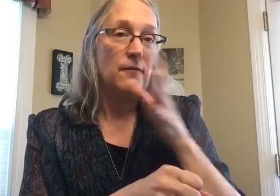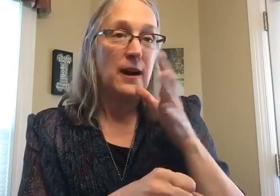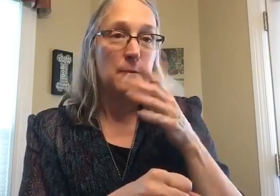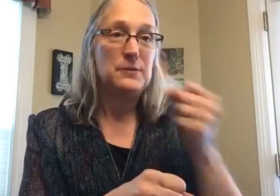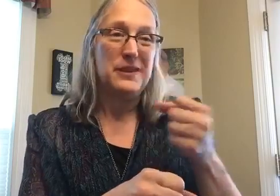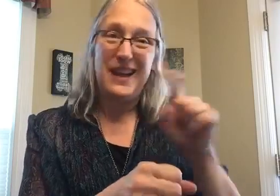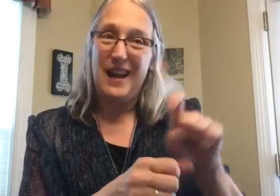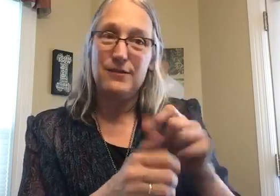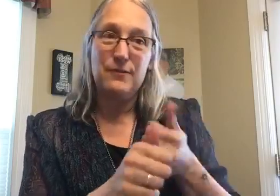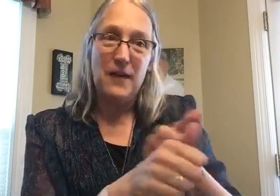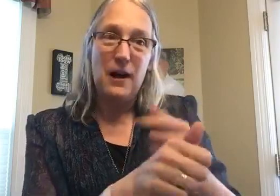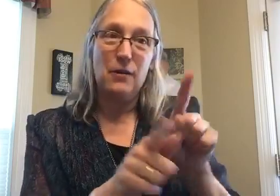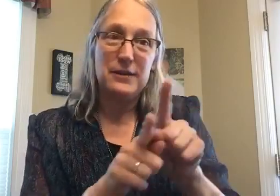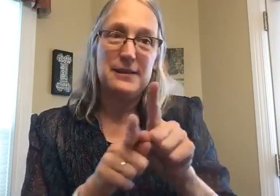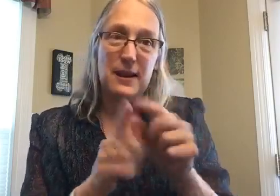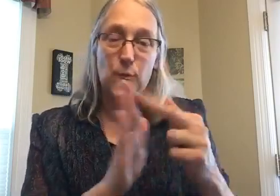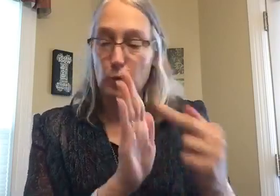farms, but they have to follow the same rules.